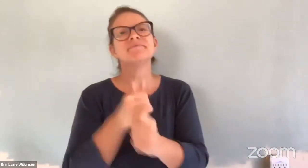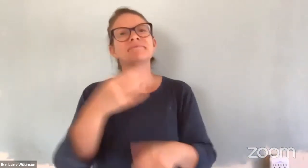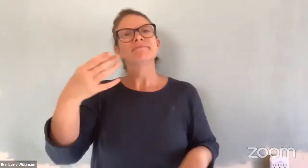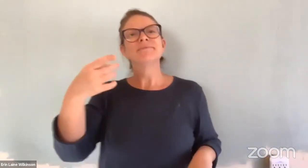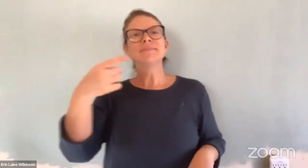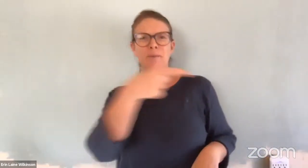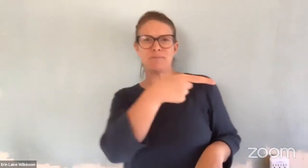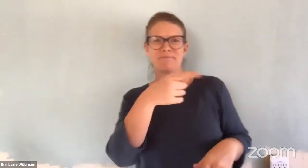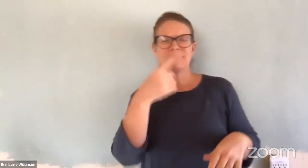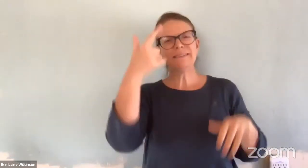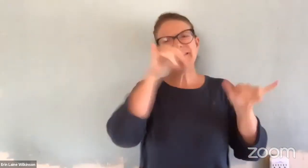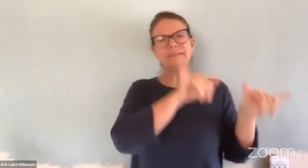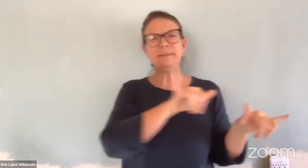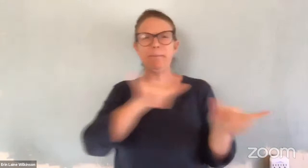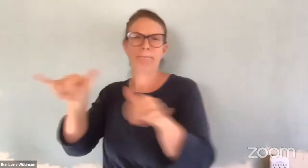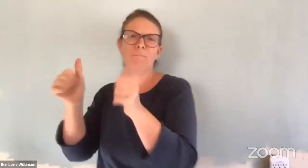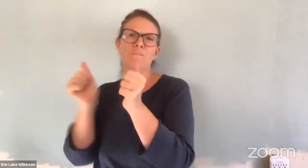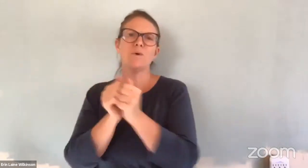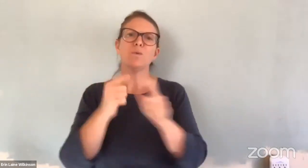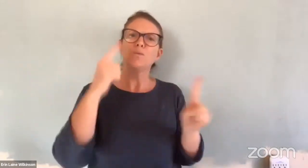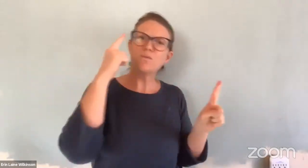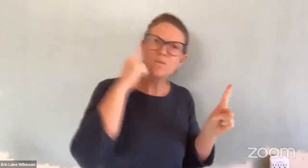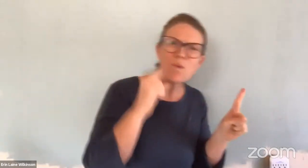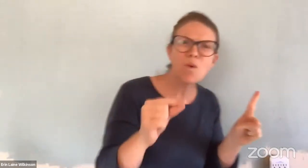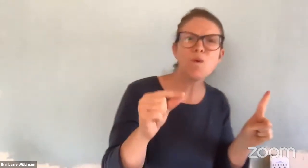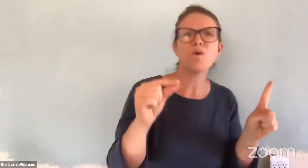sign languages.